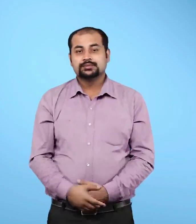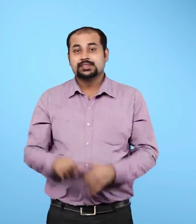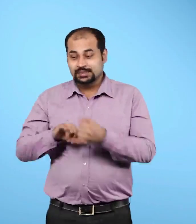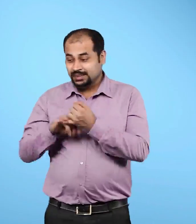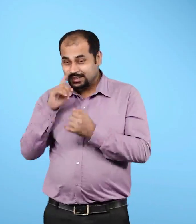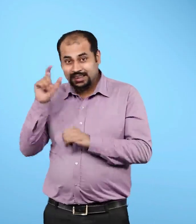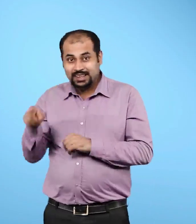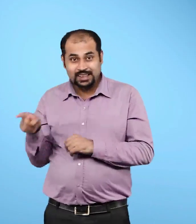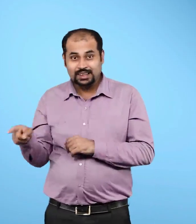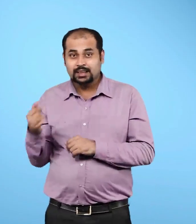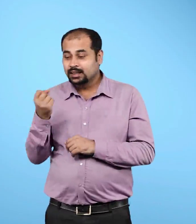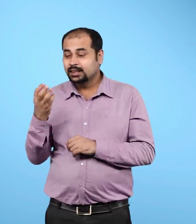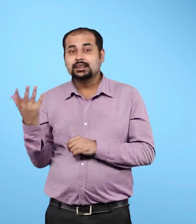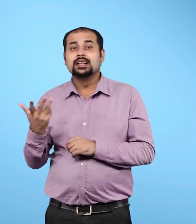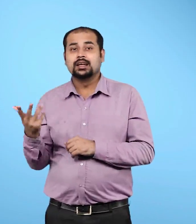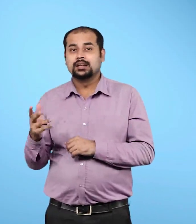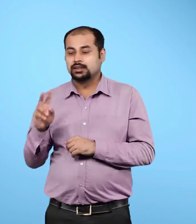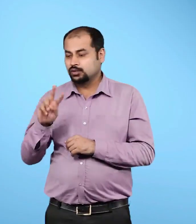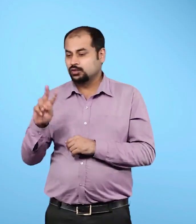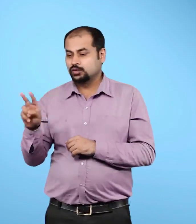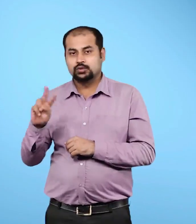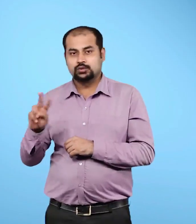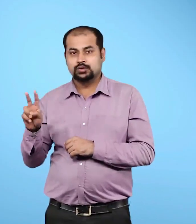Sia will have 22 pencils.